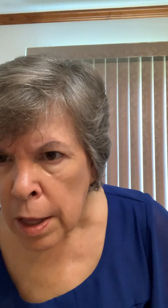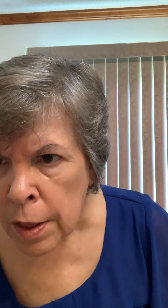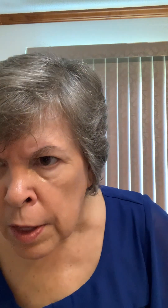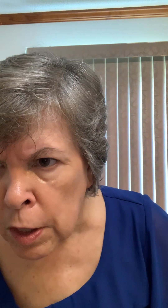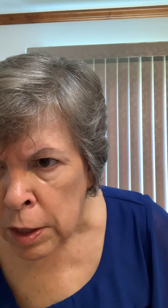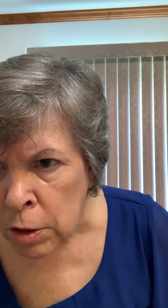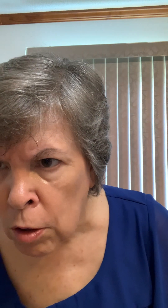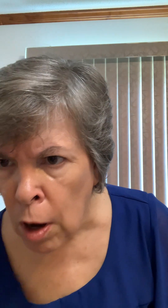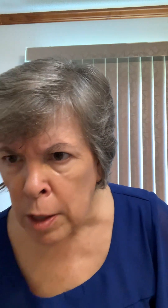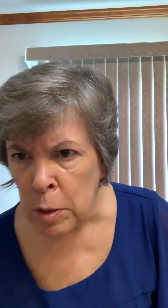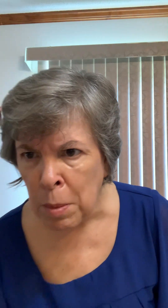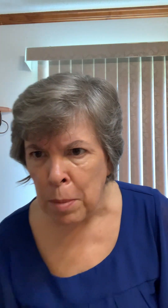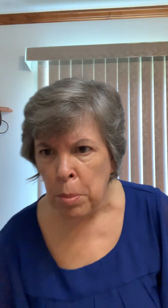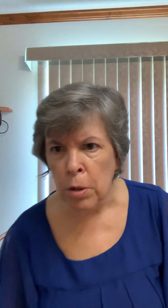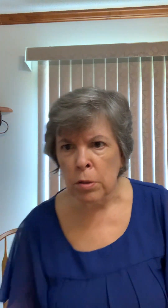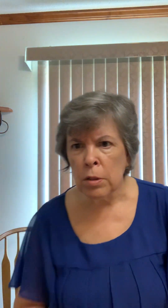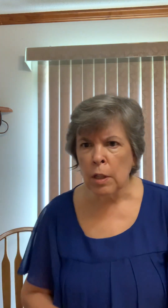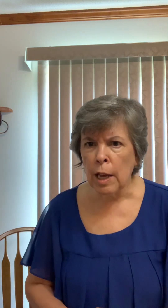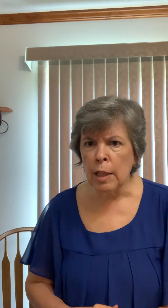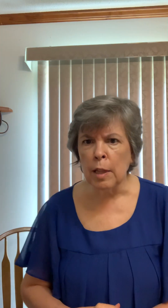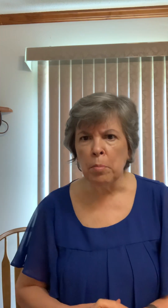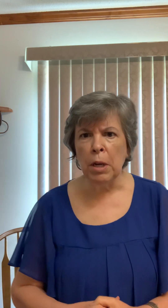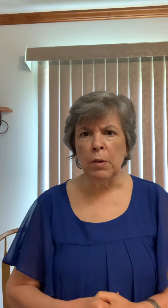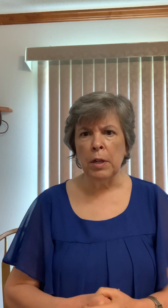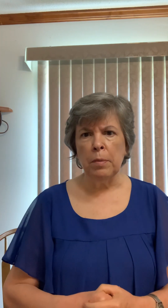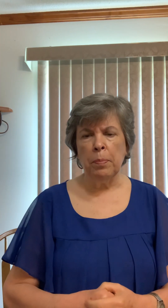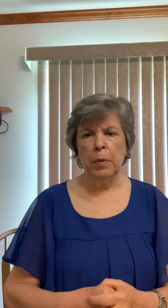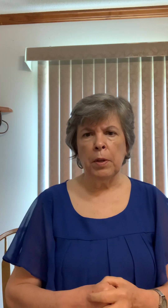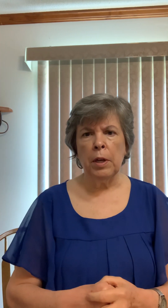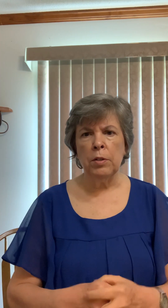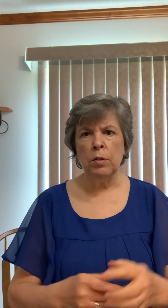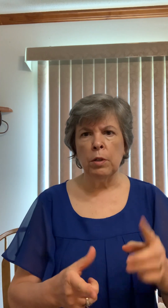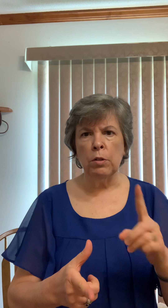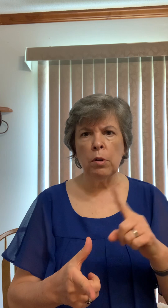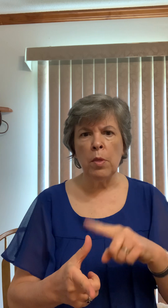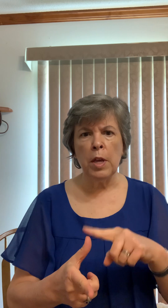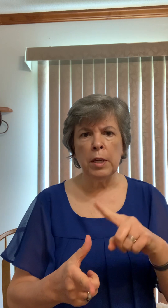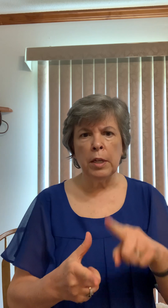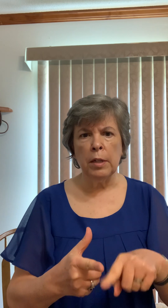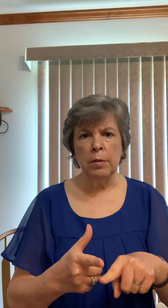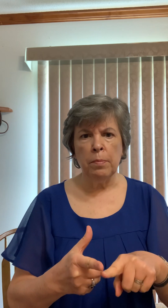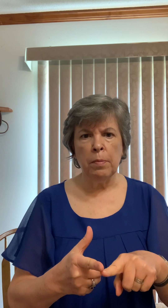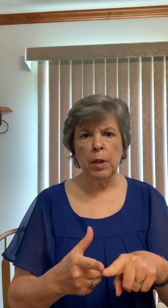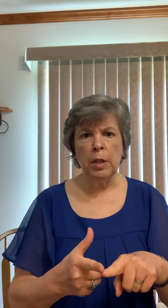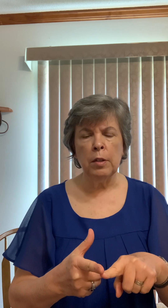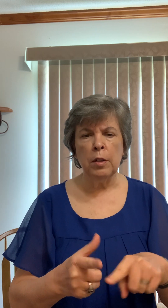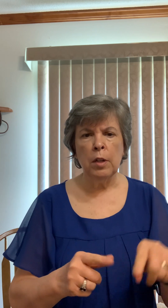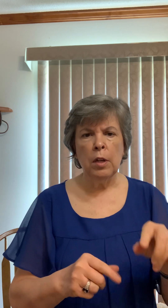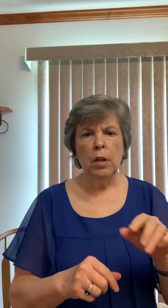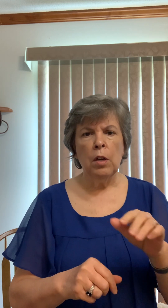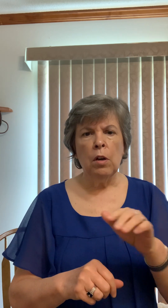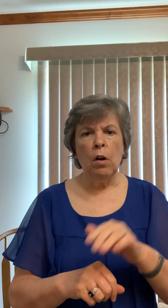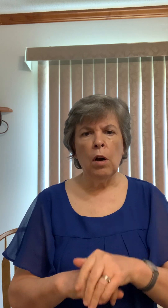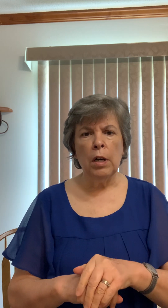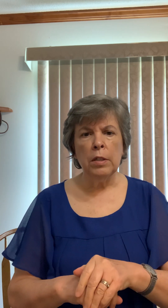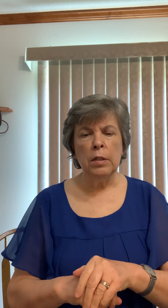Then on the cross, my burden gladly bearing. Okay, so here's our then again. Then on